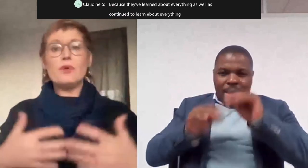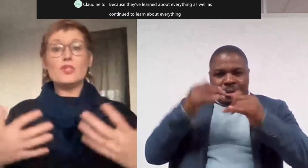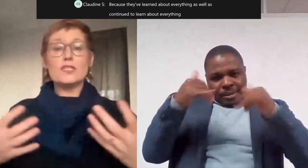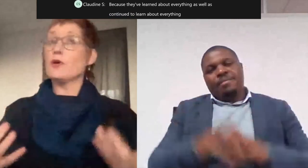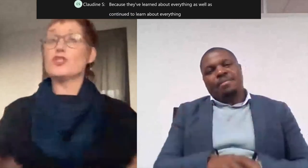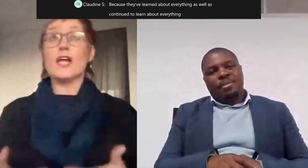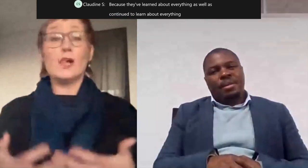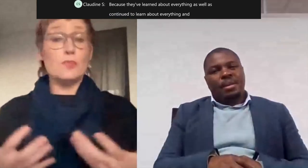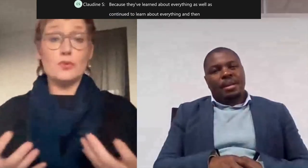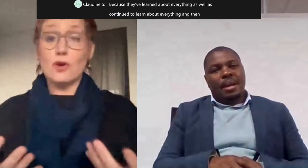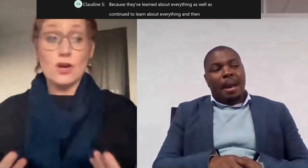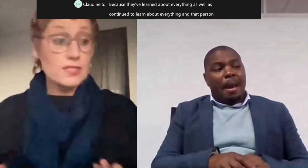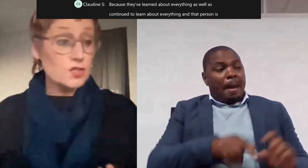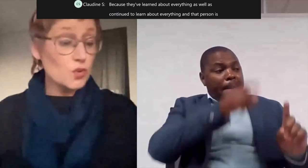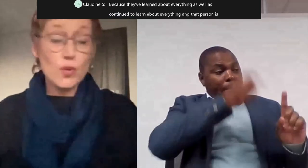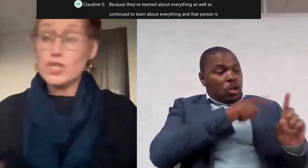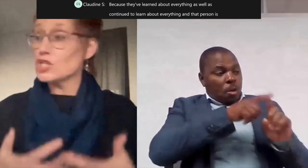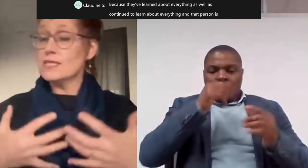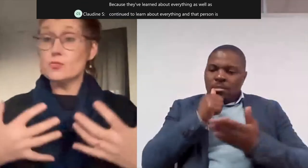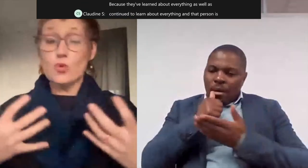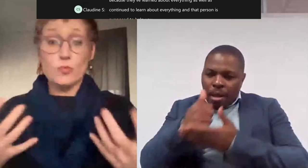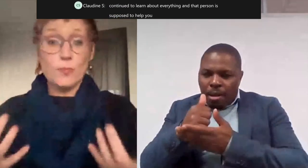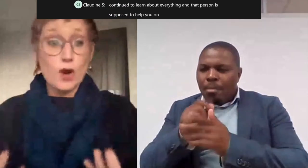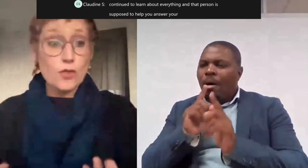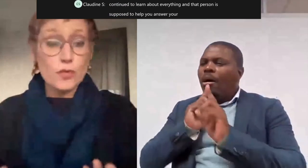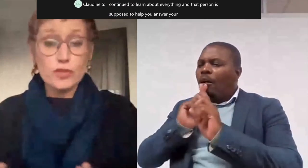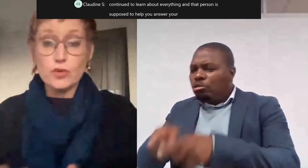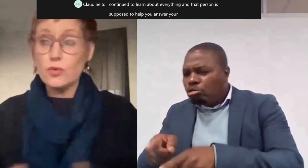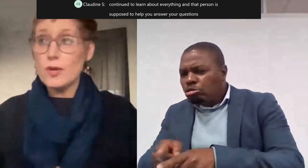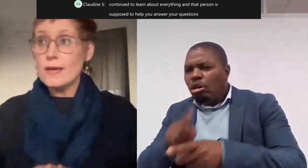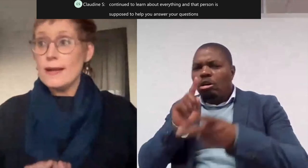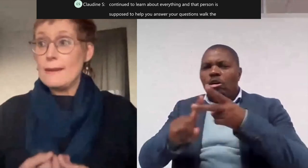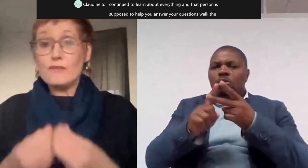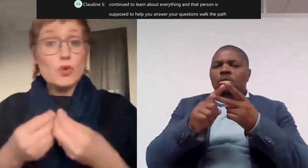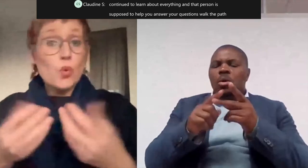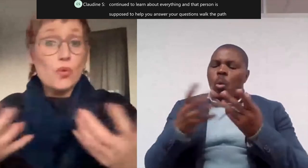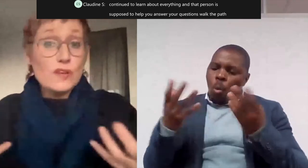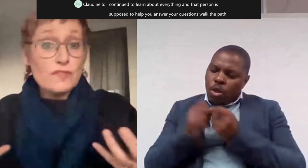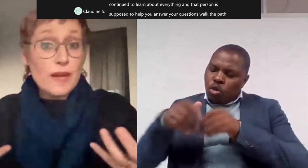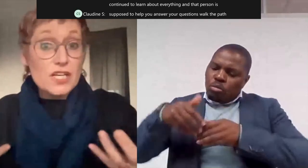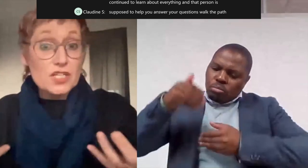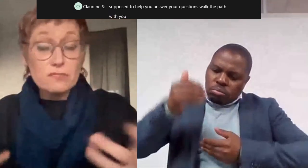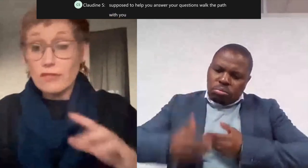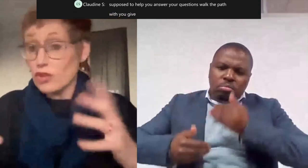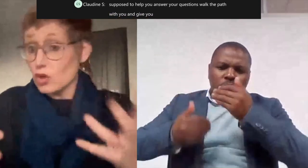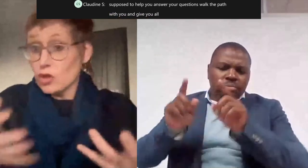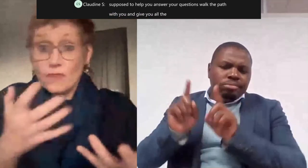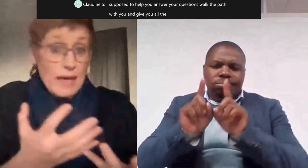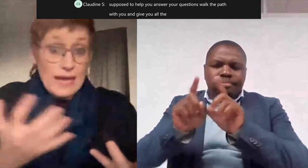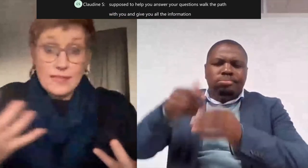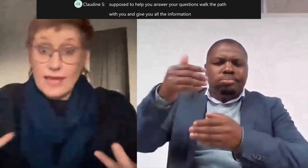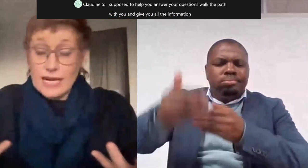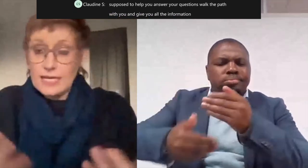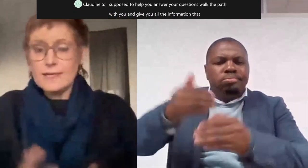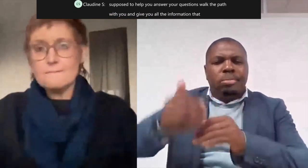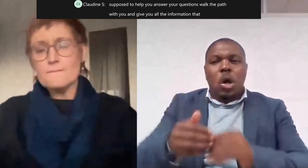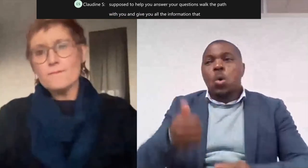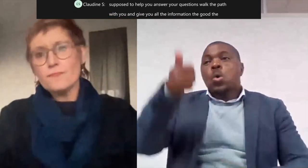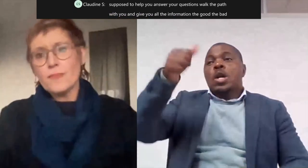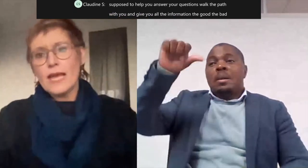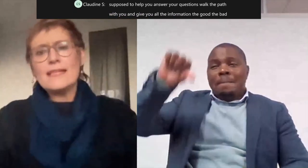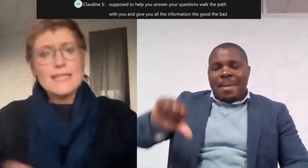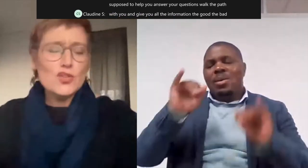And that person is supposed to help you answer your questions, walk the path with you, give you all the information, the good, the bad, and the